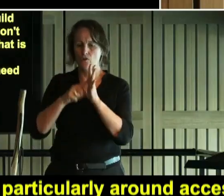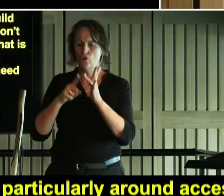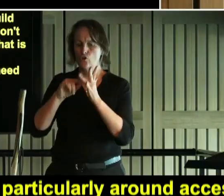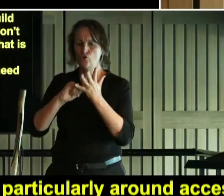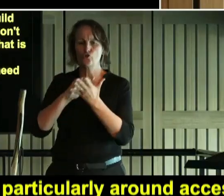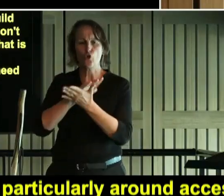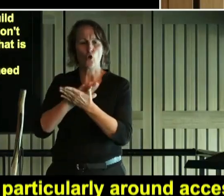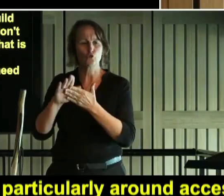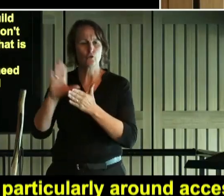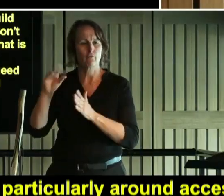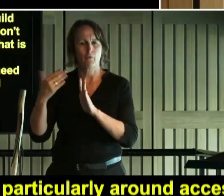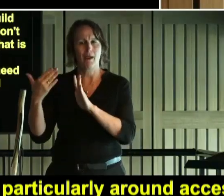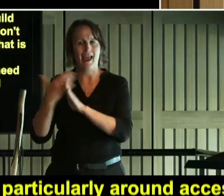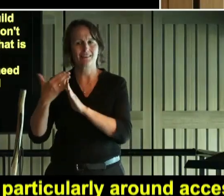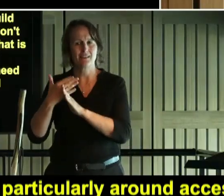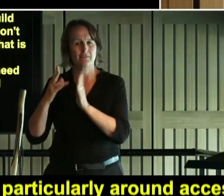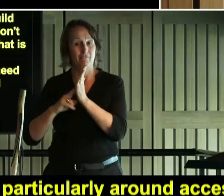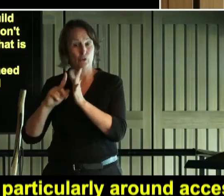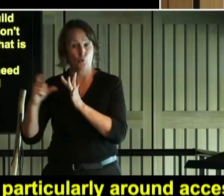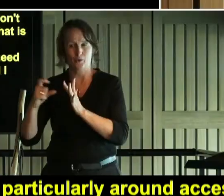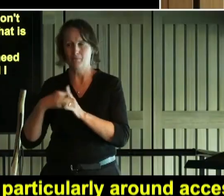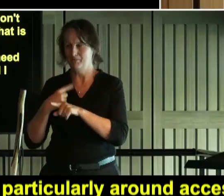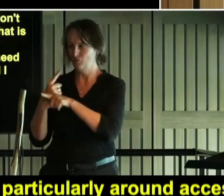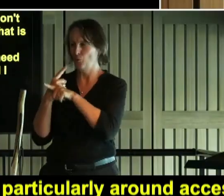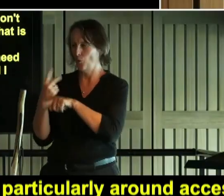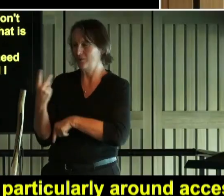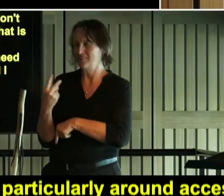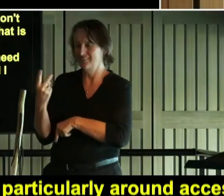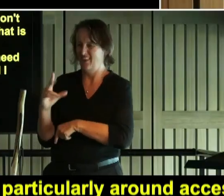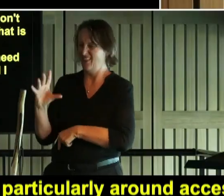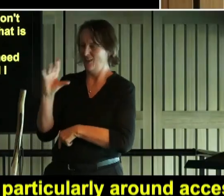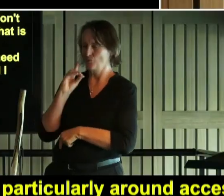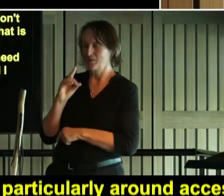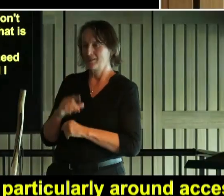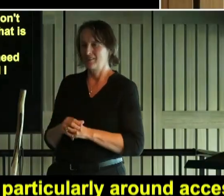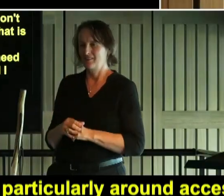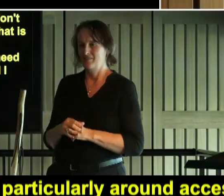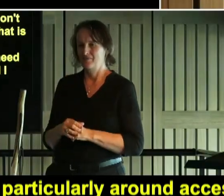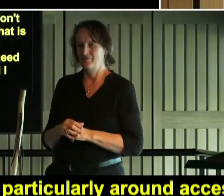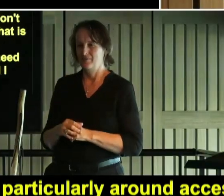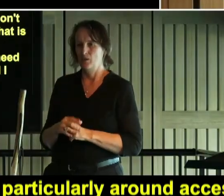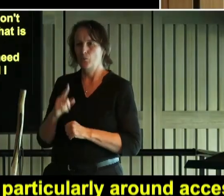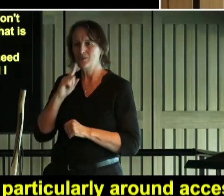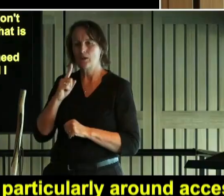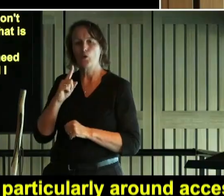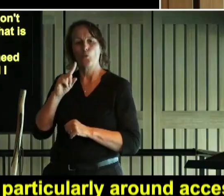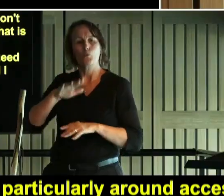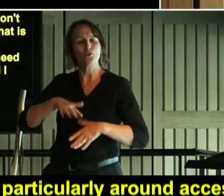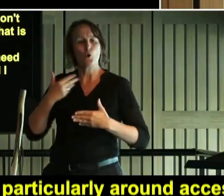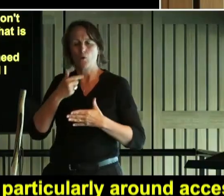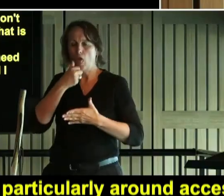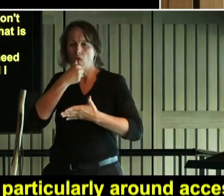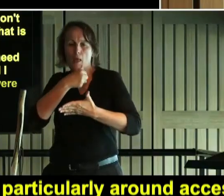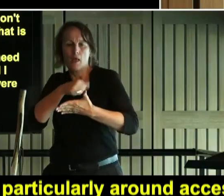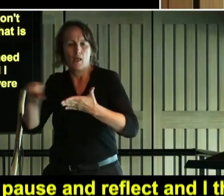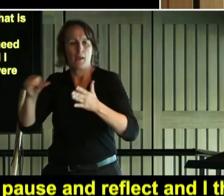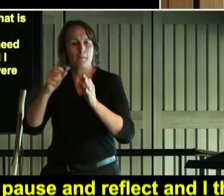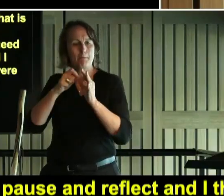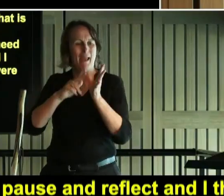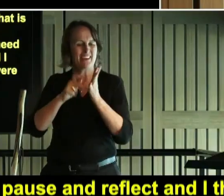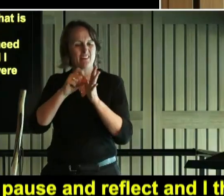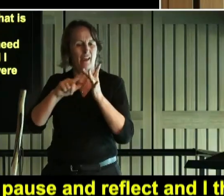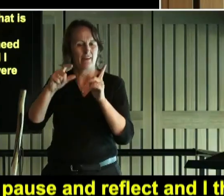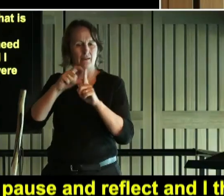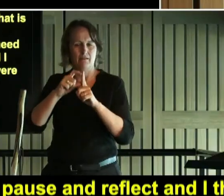from Access Victoria and I were talking about this at our ADNA meeting last week, not being a Band-Aid, but I think it's a really exciting